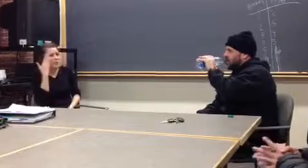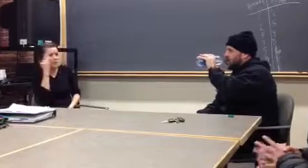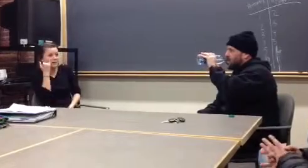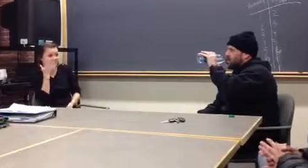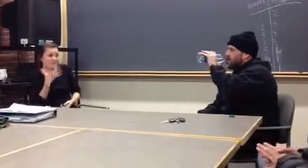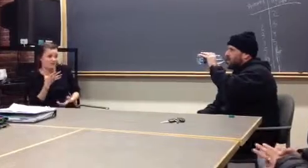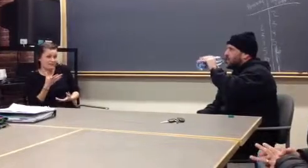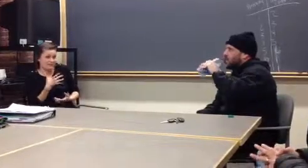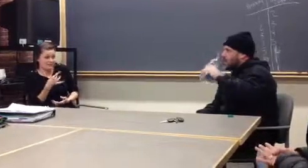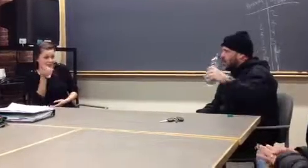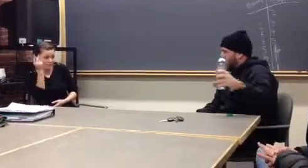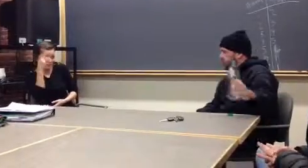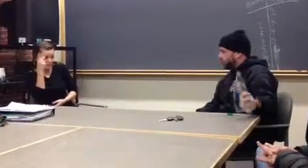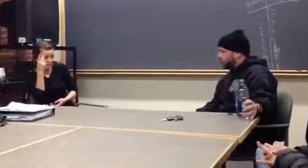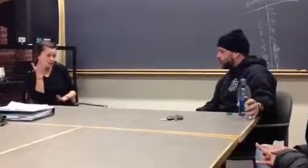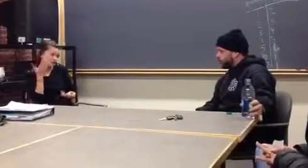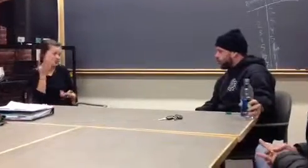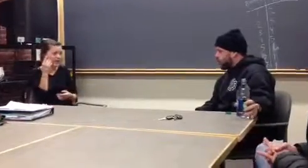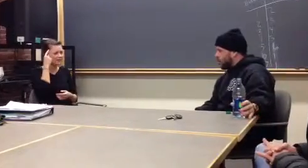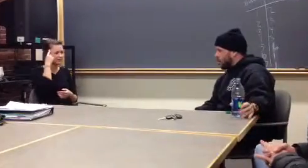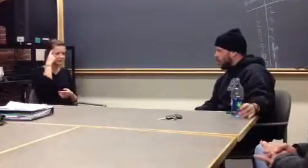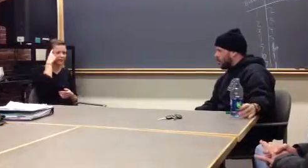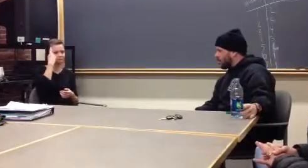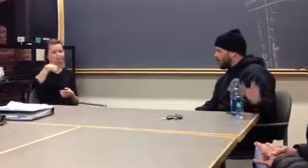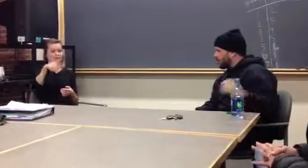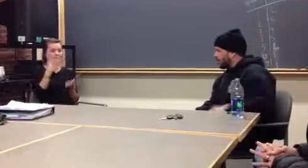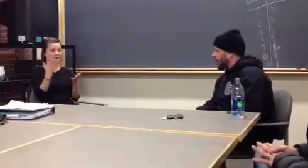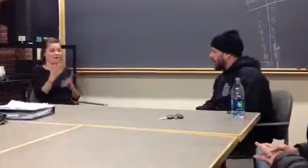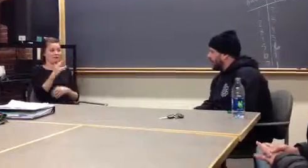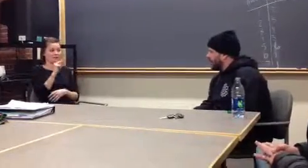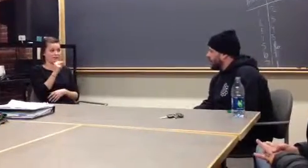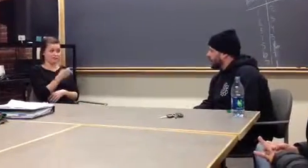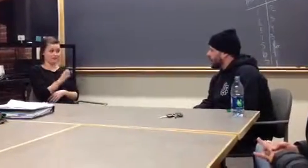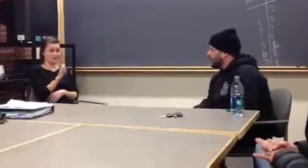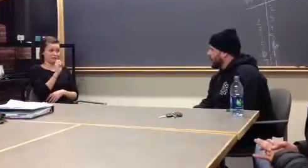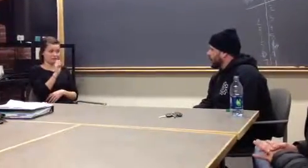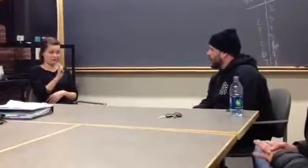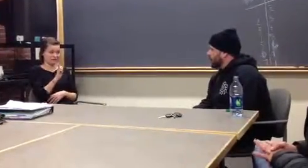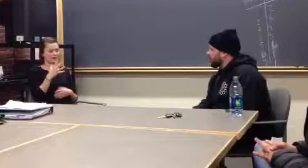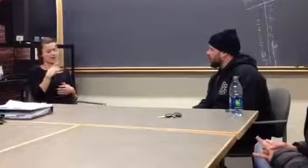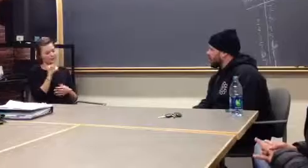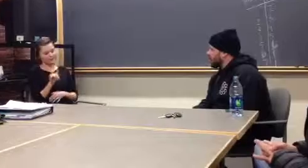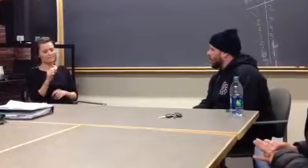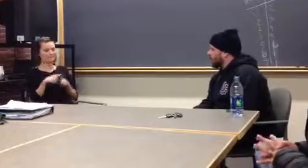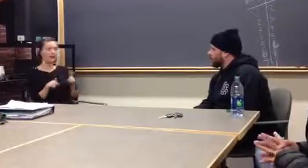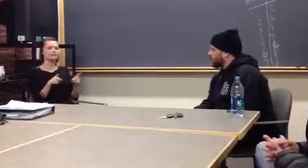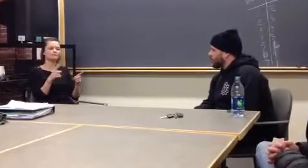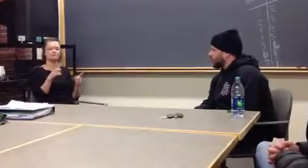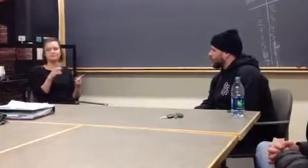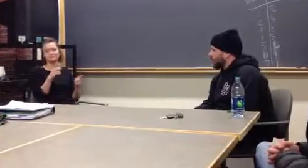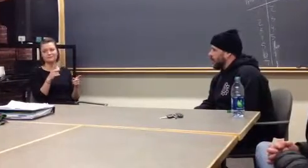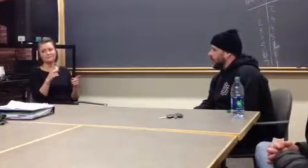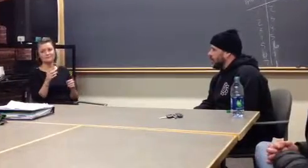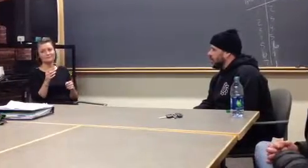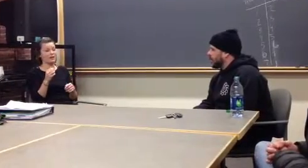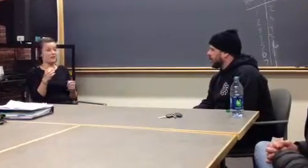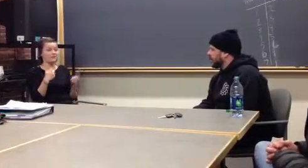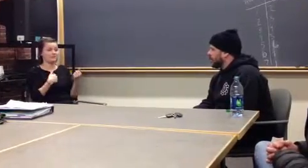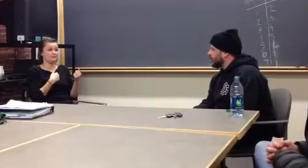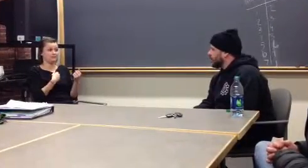either. I mean, I think everybody does because they live in New England, but I don't know really anything about them either. So I don't support anybody, but